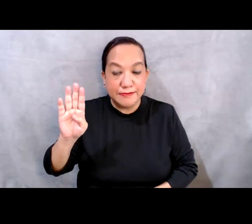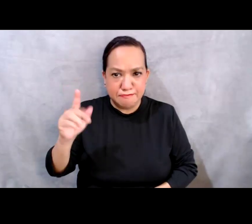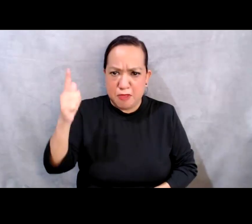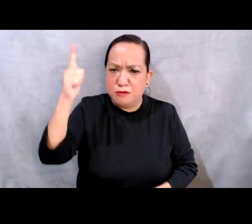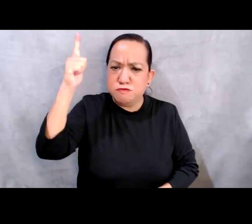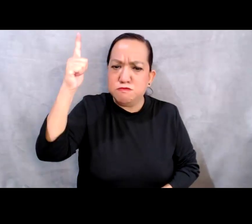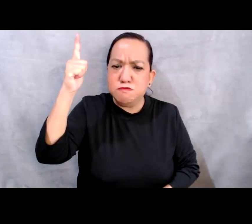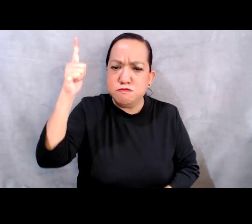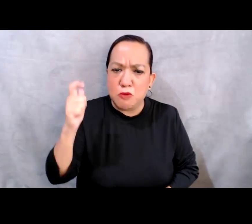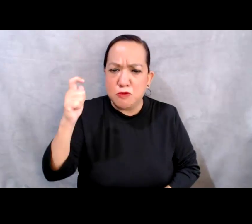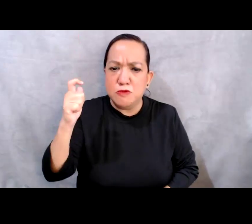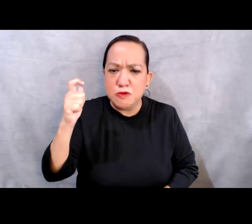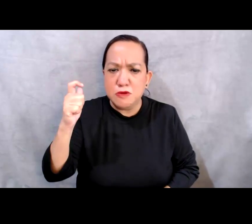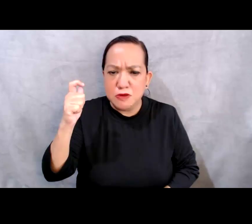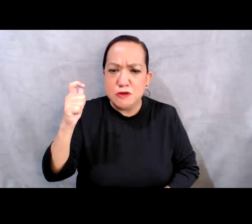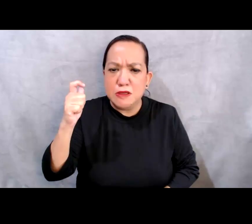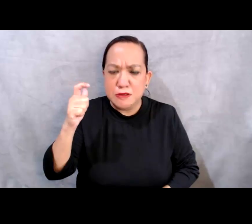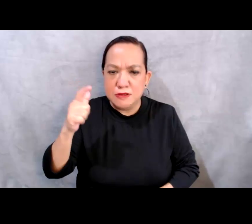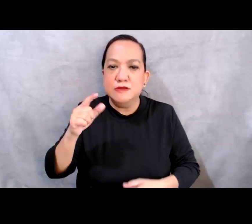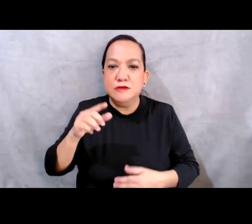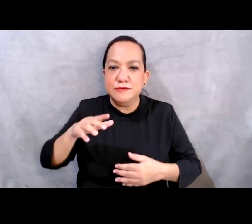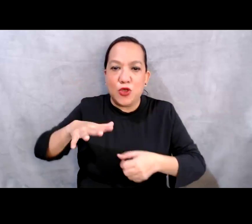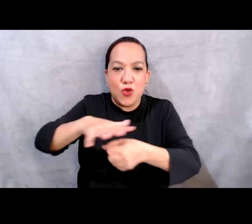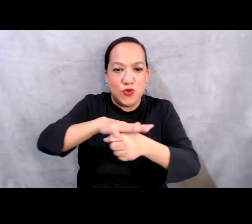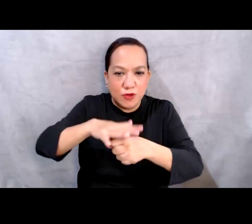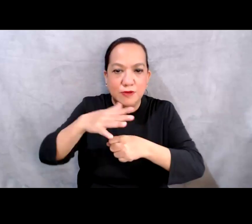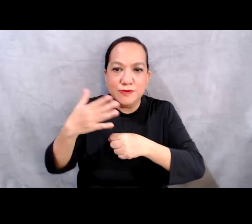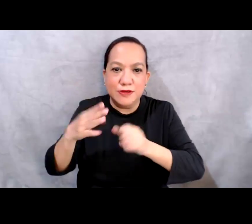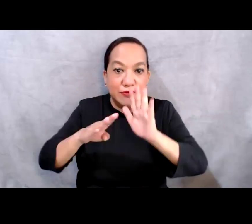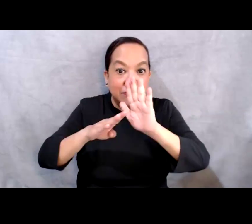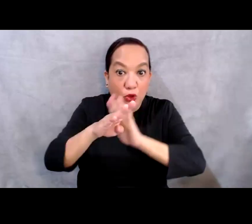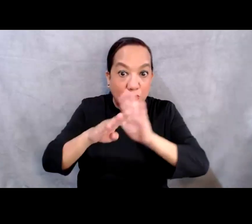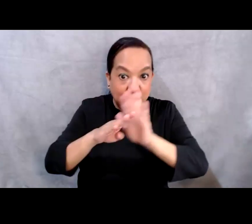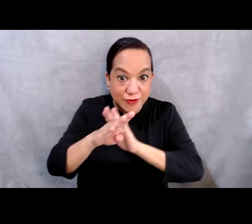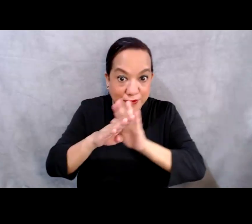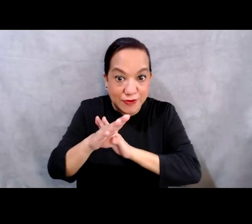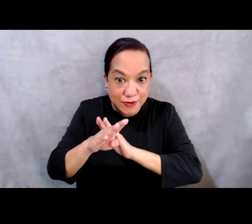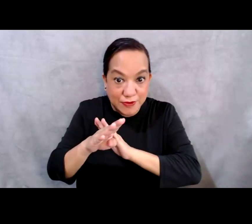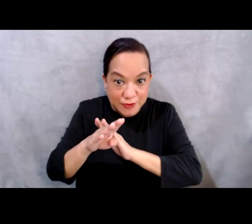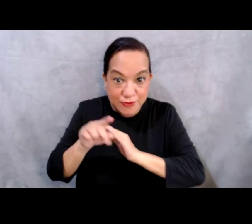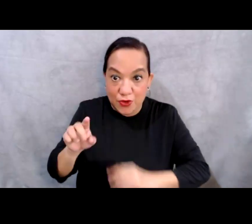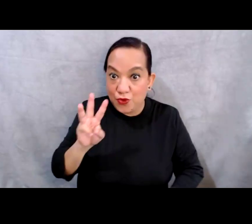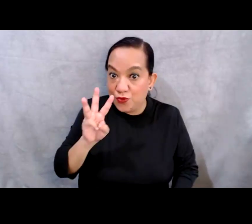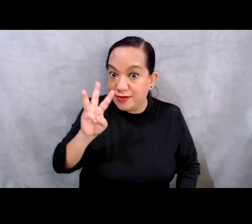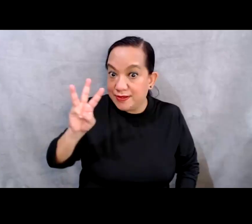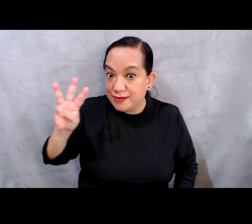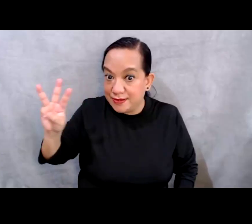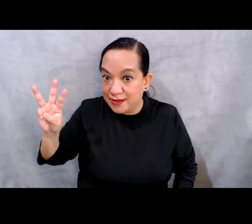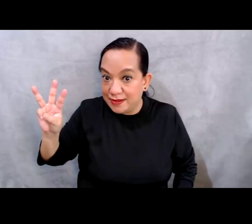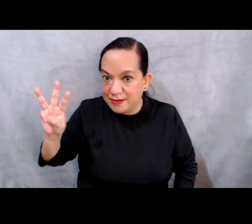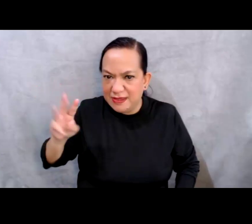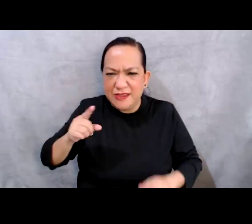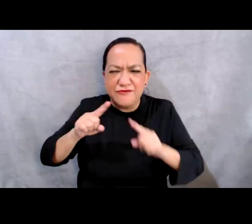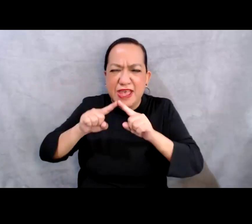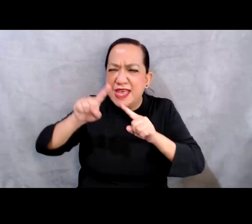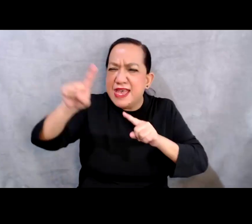in 5 Western provinces, applying the same principle. That is where we are worried